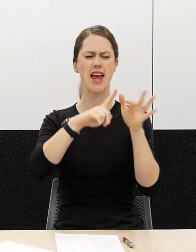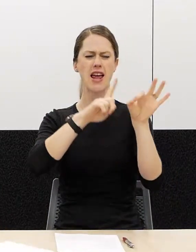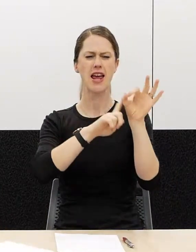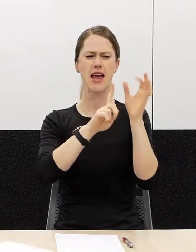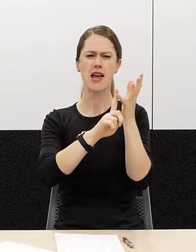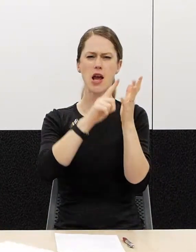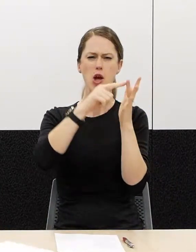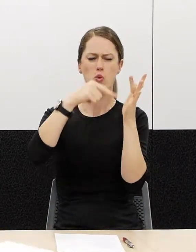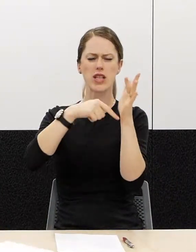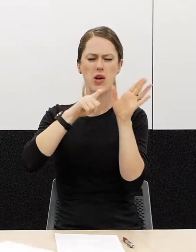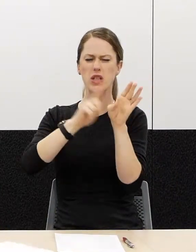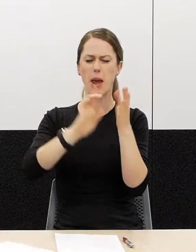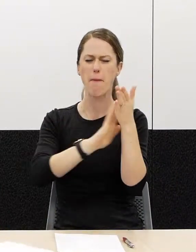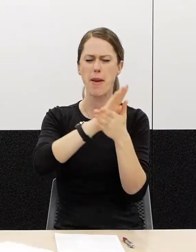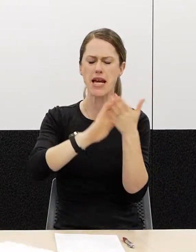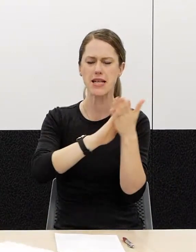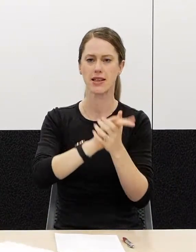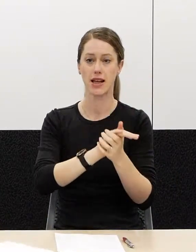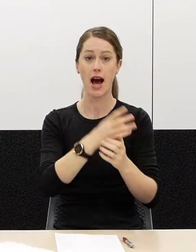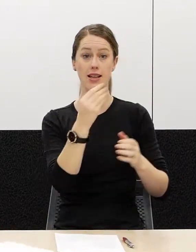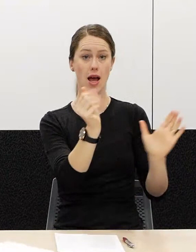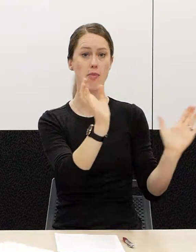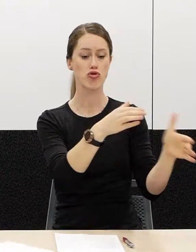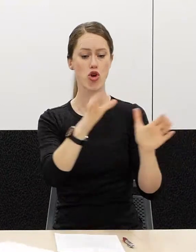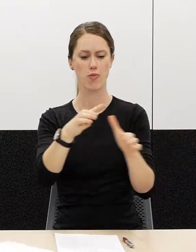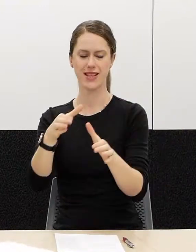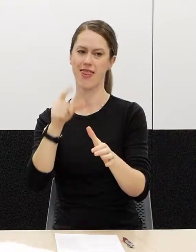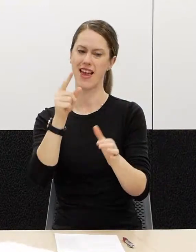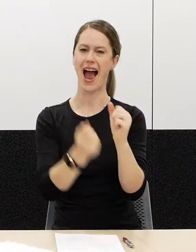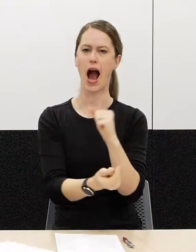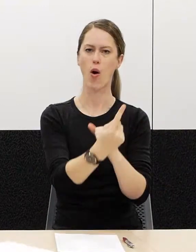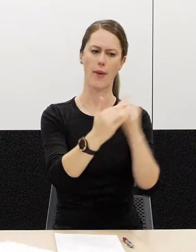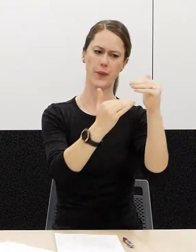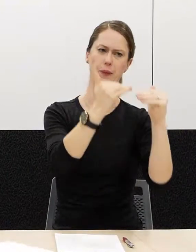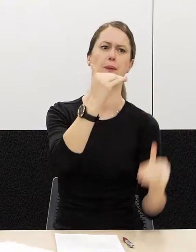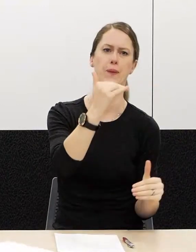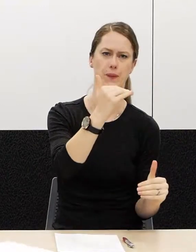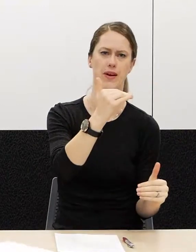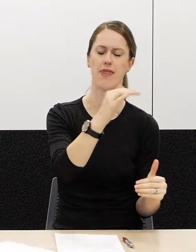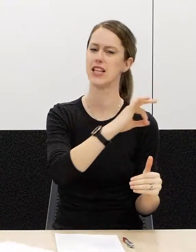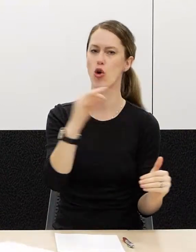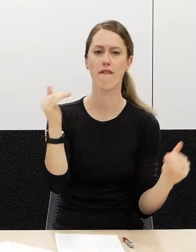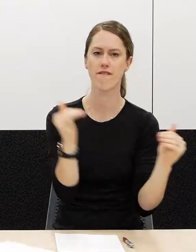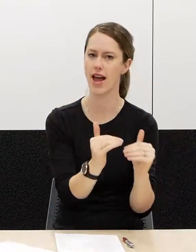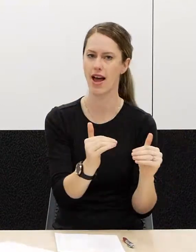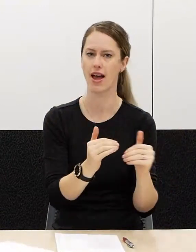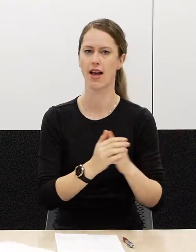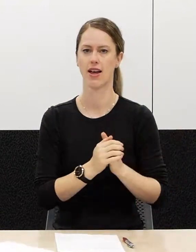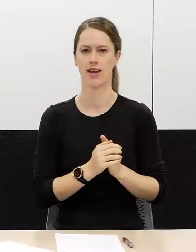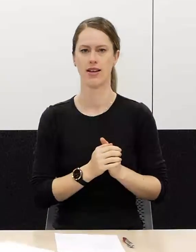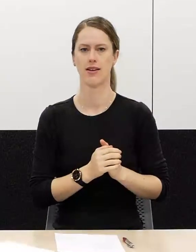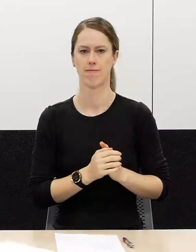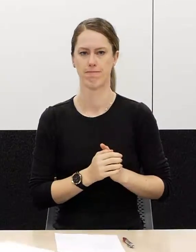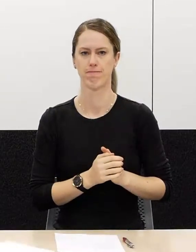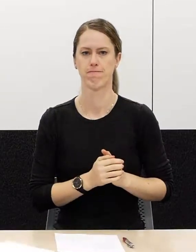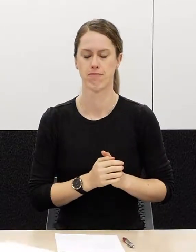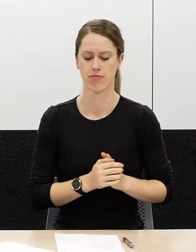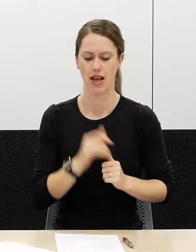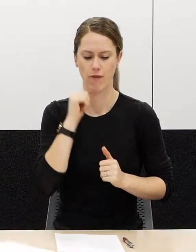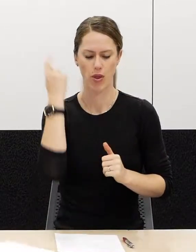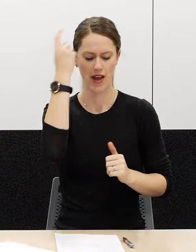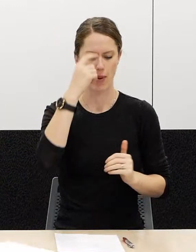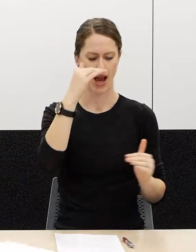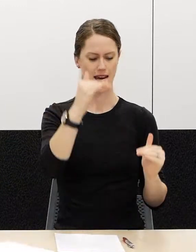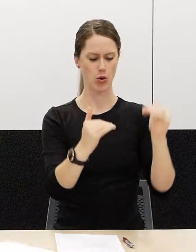have worse outcomes than other groups, and those differences are unfair. So when we think about equity,